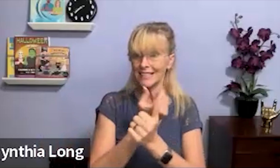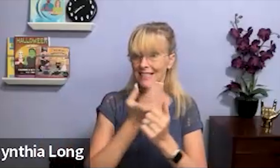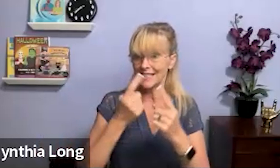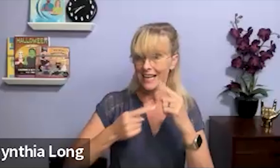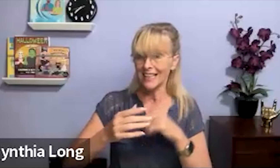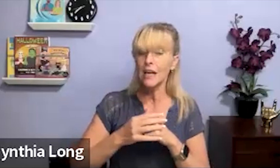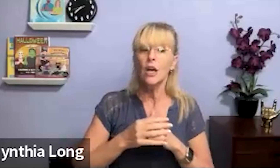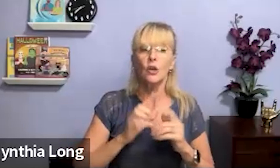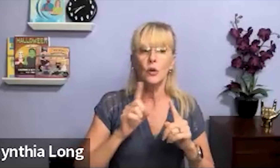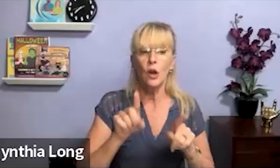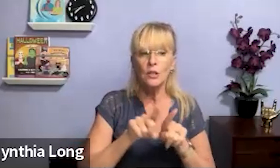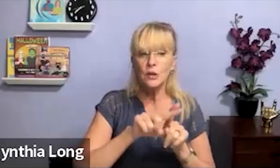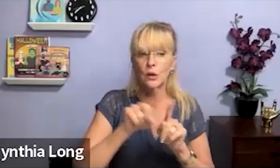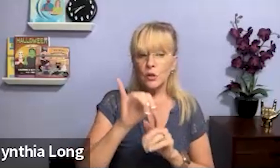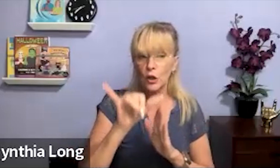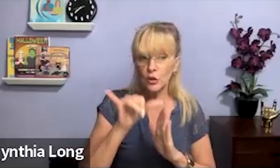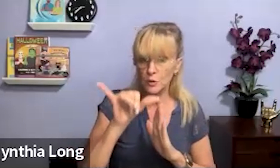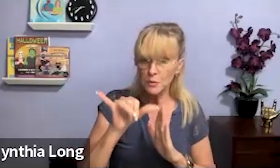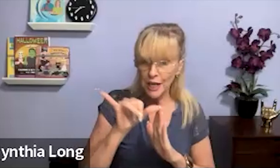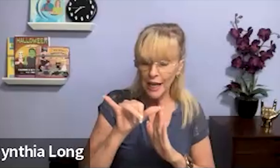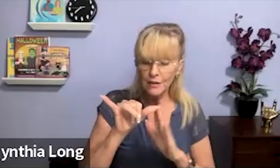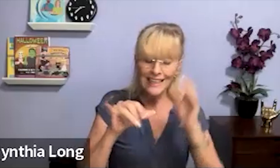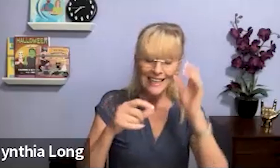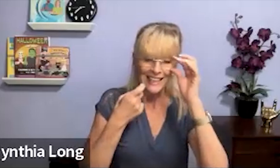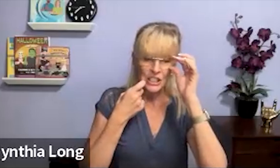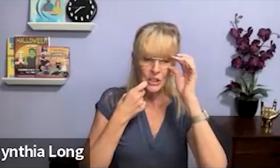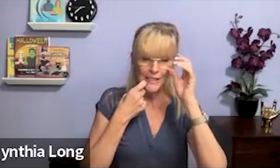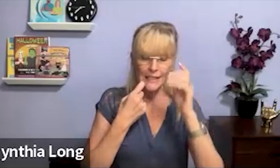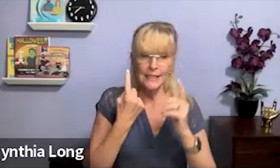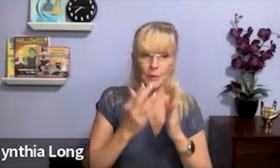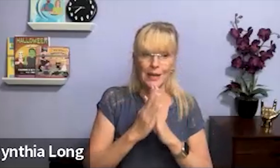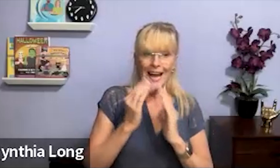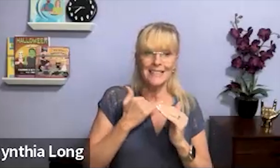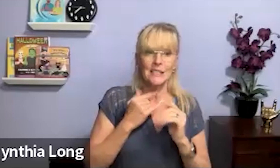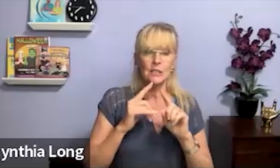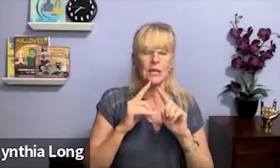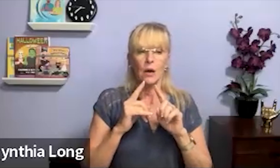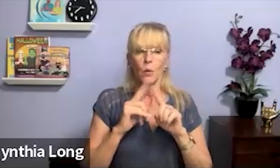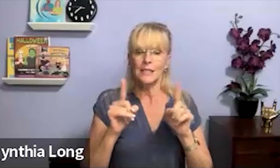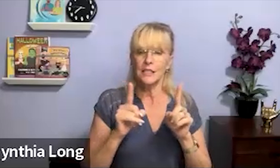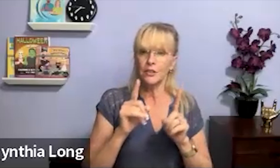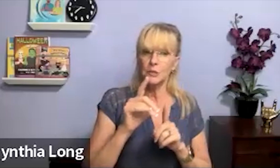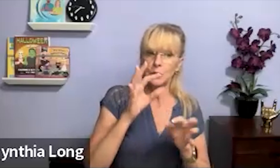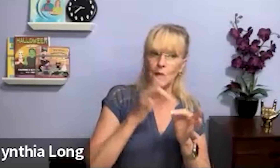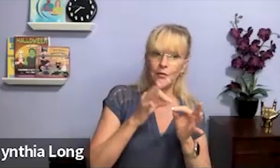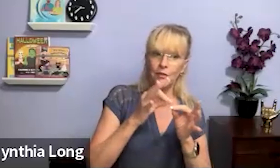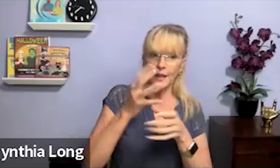any sign. You can also go to our YouTube channel. Like just recently, someone asked us, what's the difference between faith